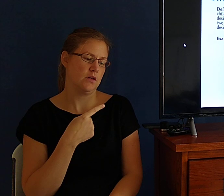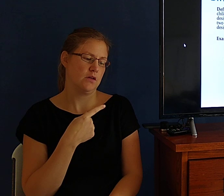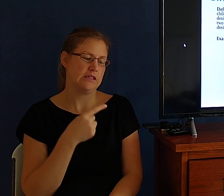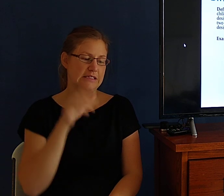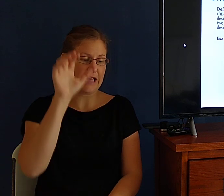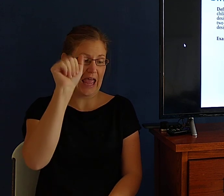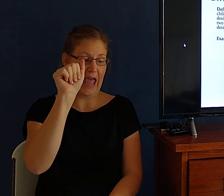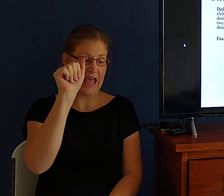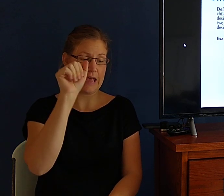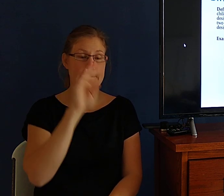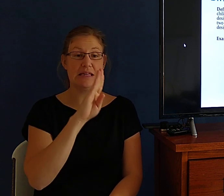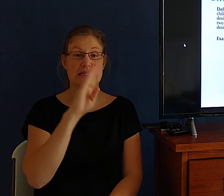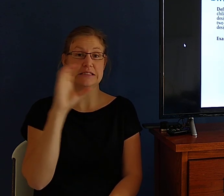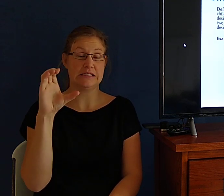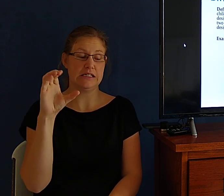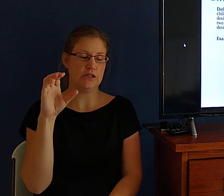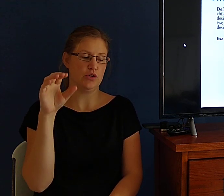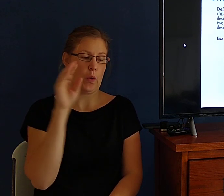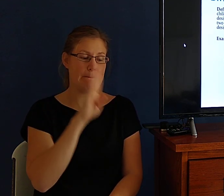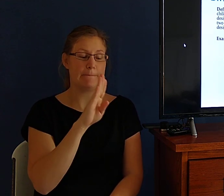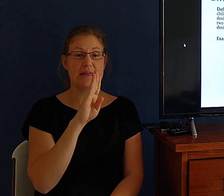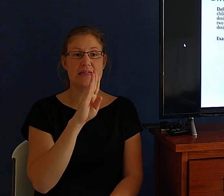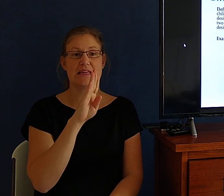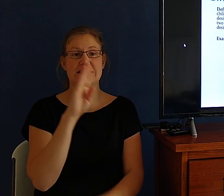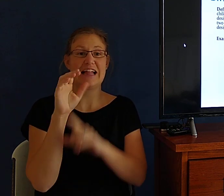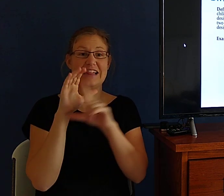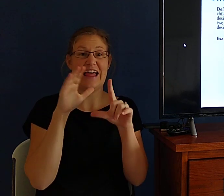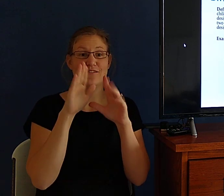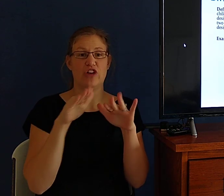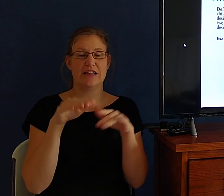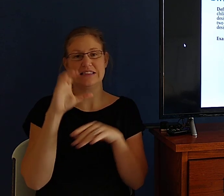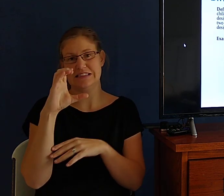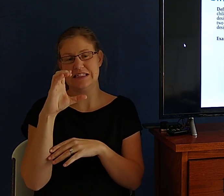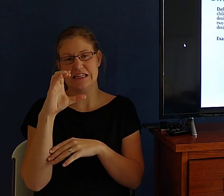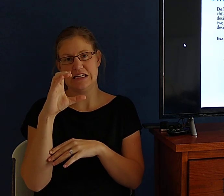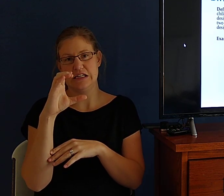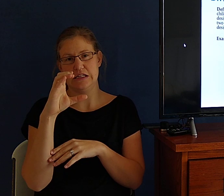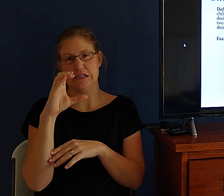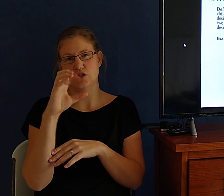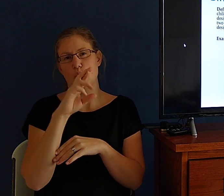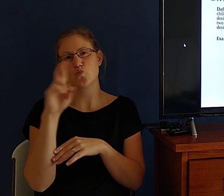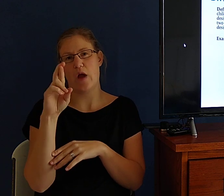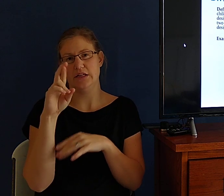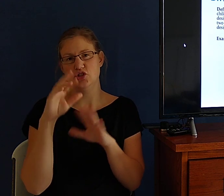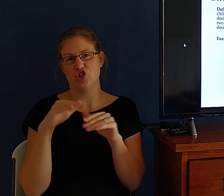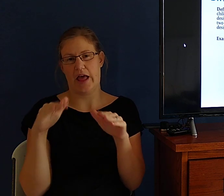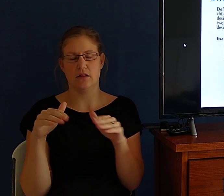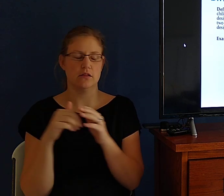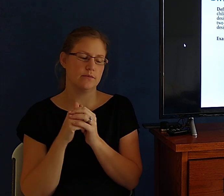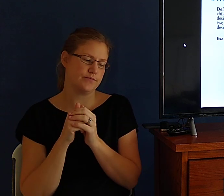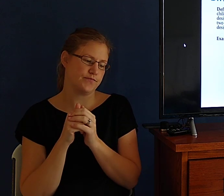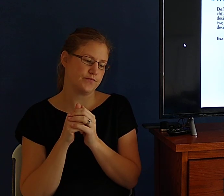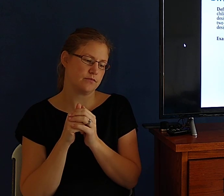B, and C. So B is the left child of A, and C is the right child of